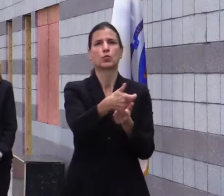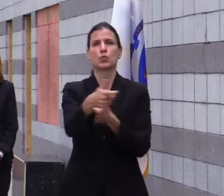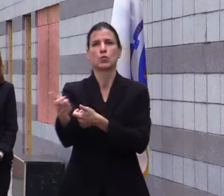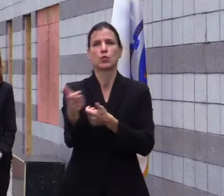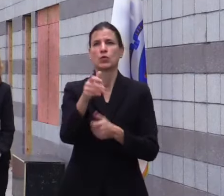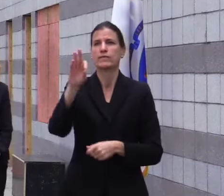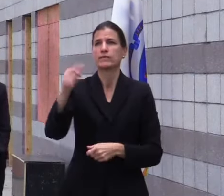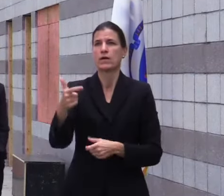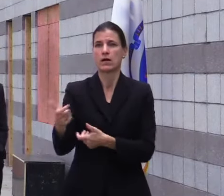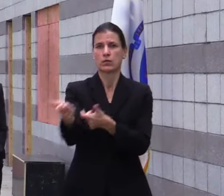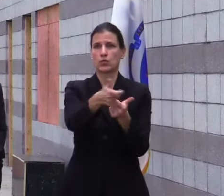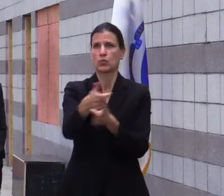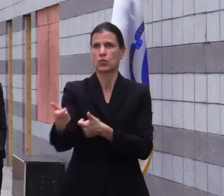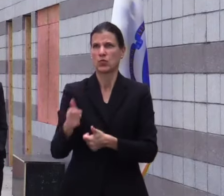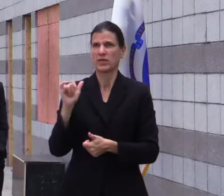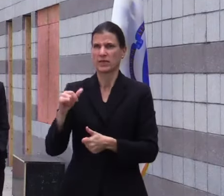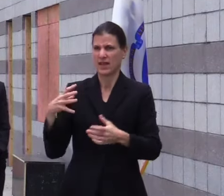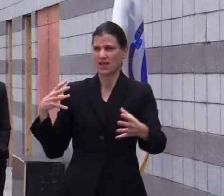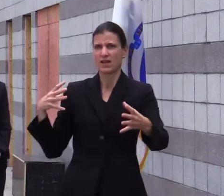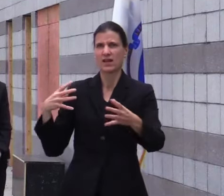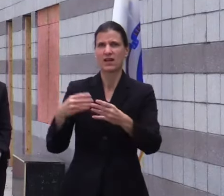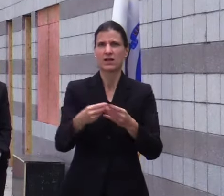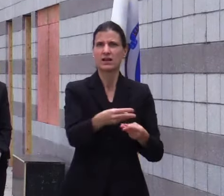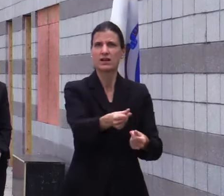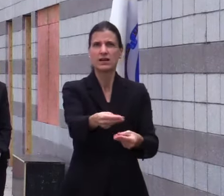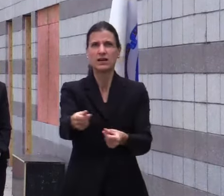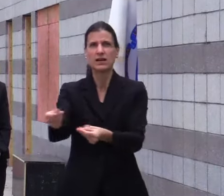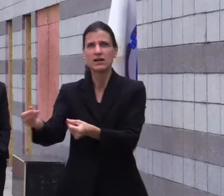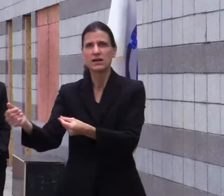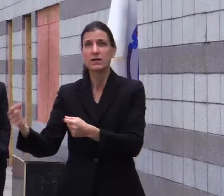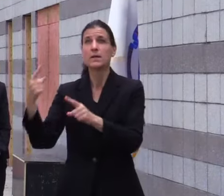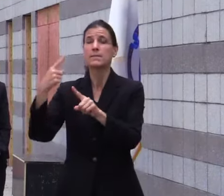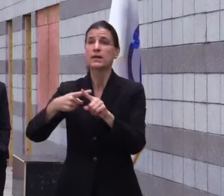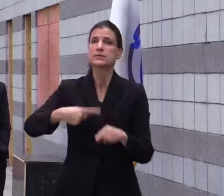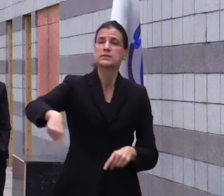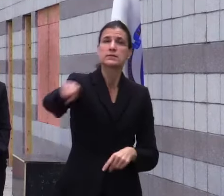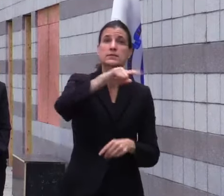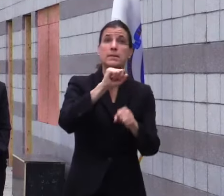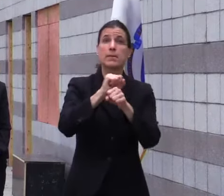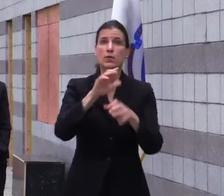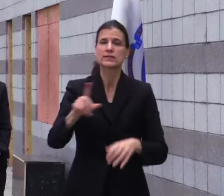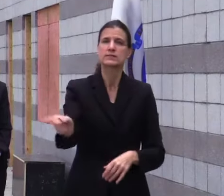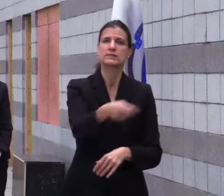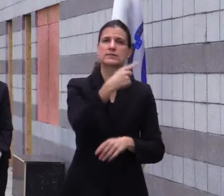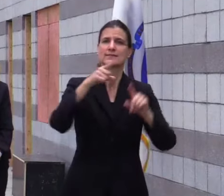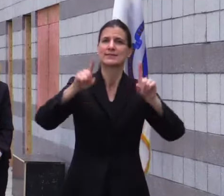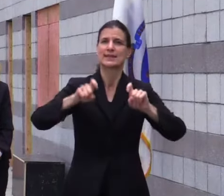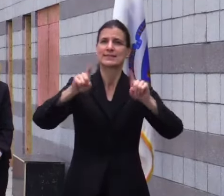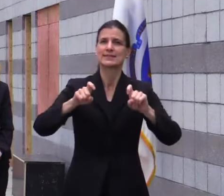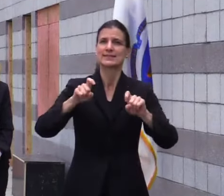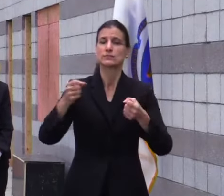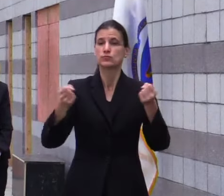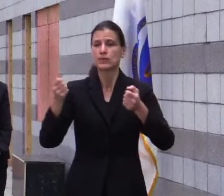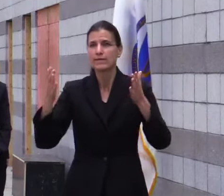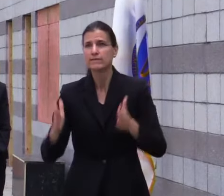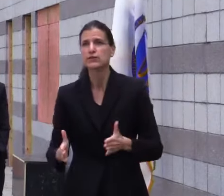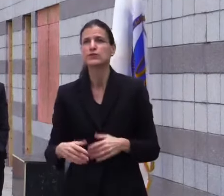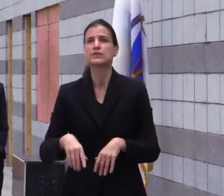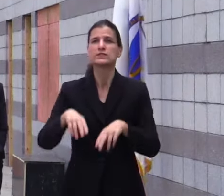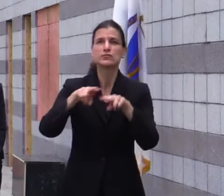testing to all of our employees. Any MBTA employee who would like to get tested can get tested through our in-house